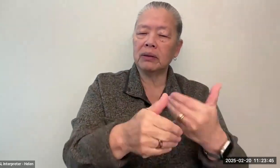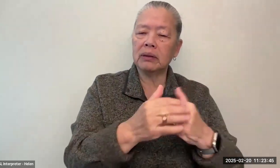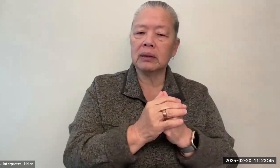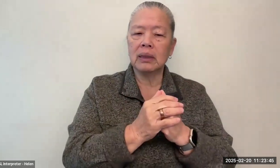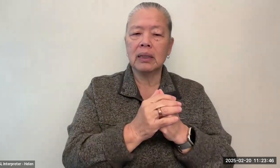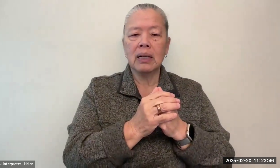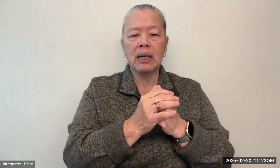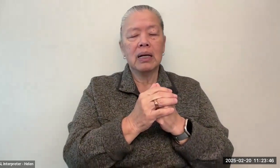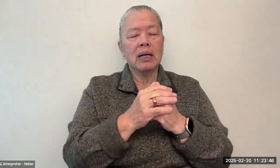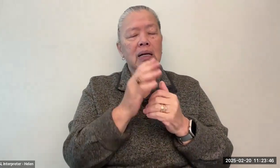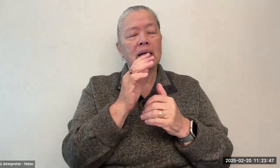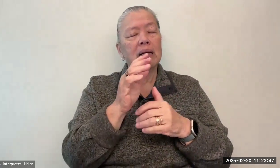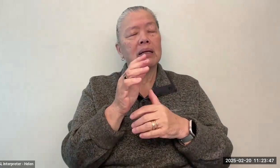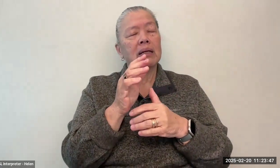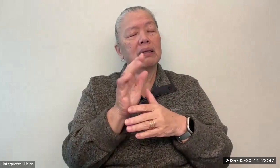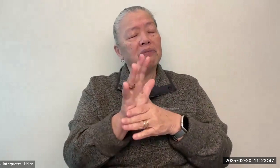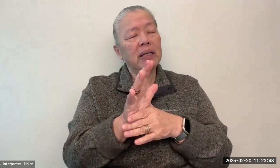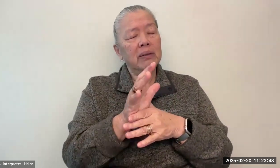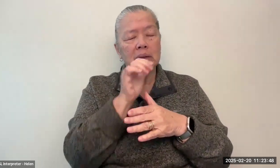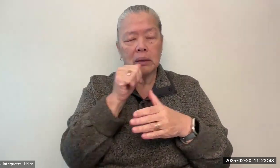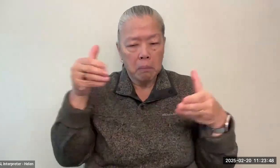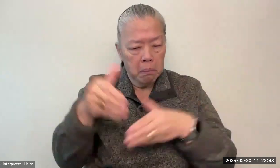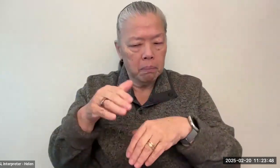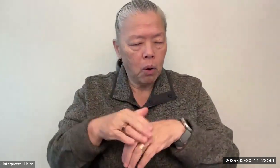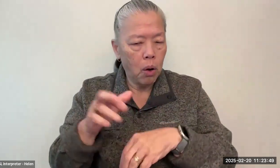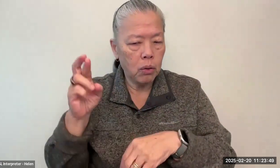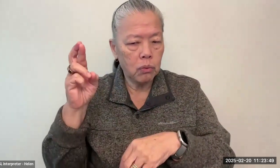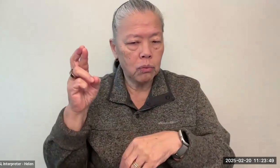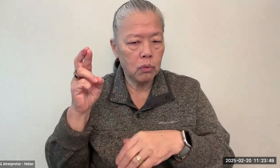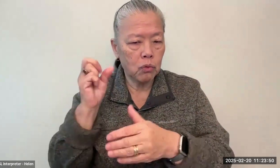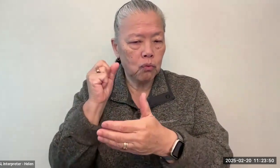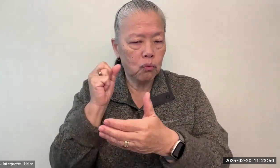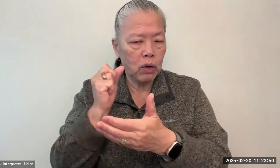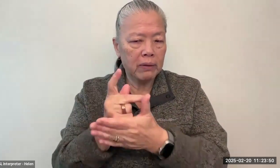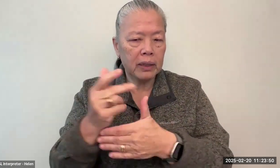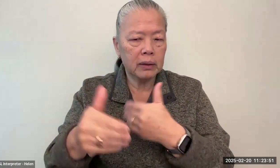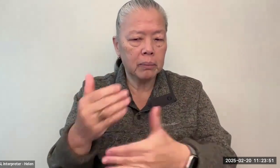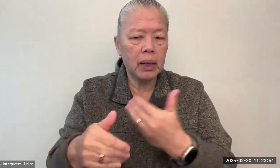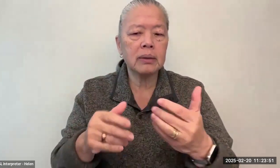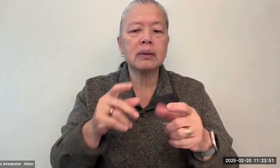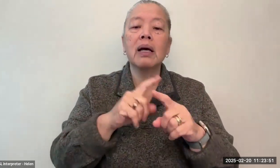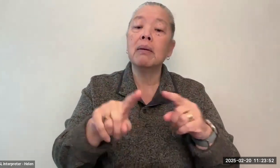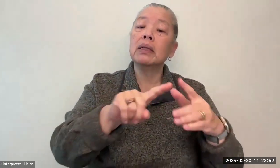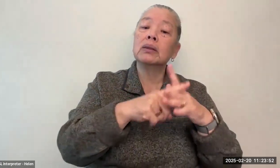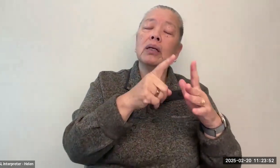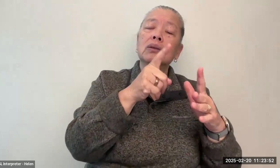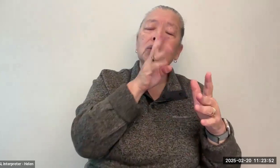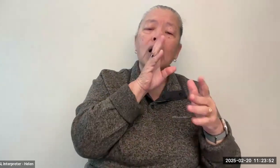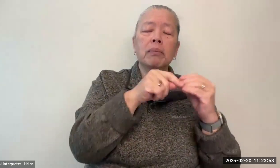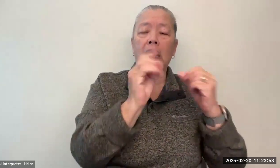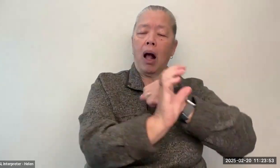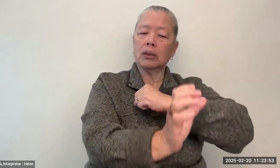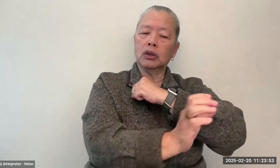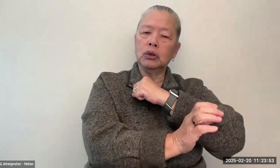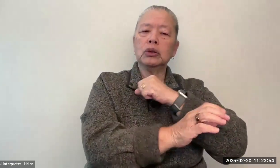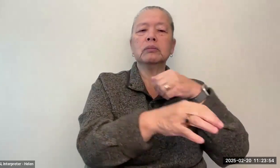to regionalization, offers an overview of the constitutional amendment process. It begins by defining what the Constitution and the